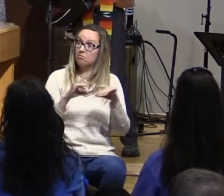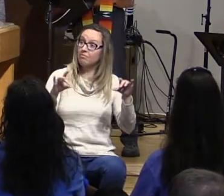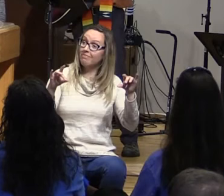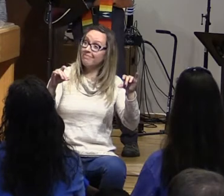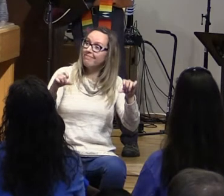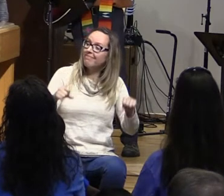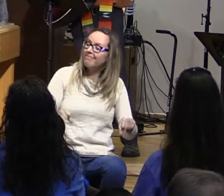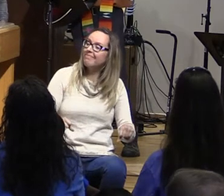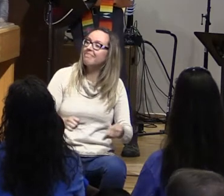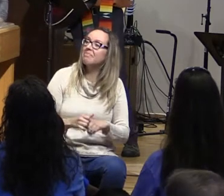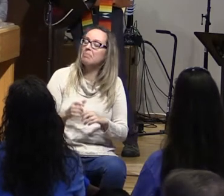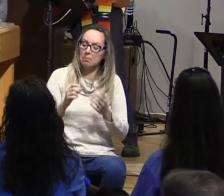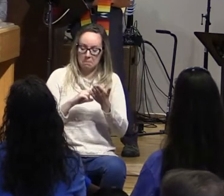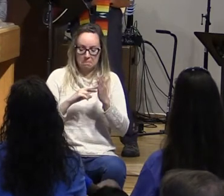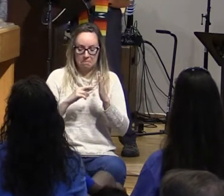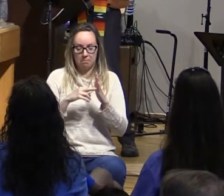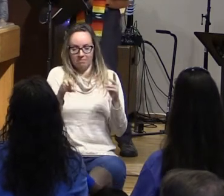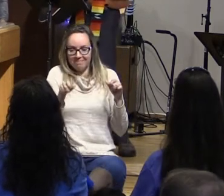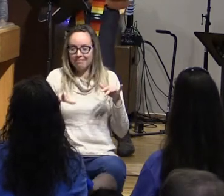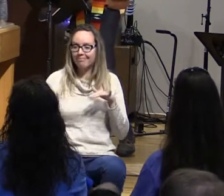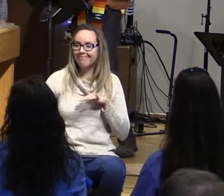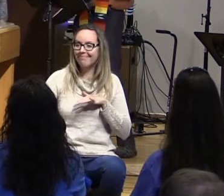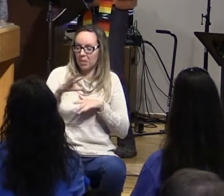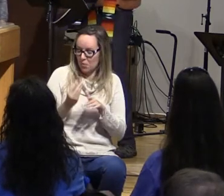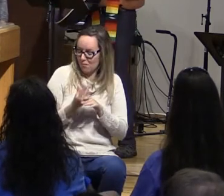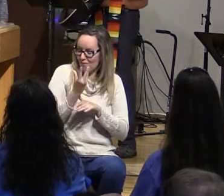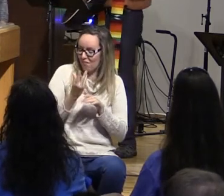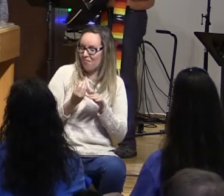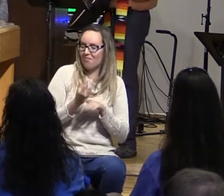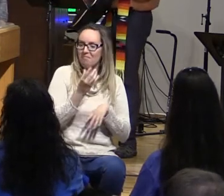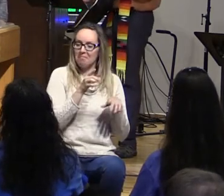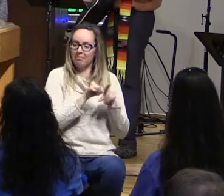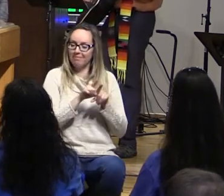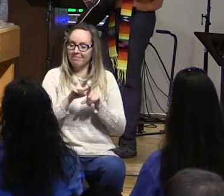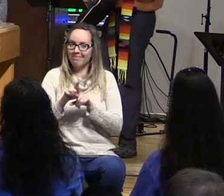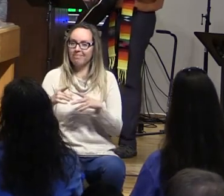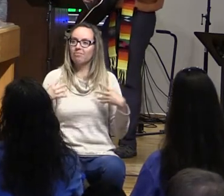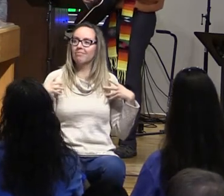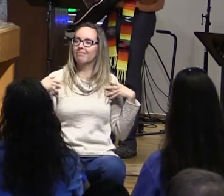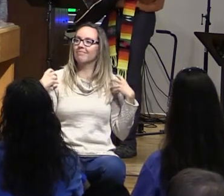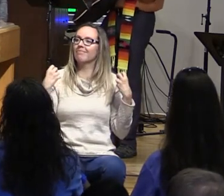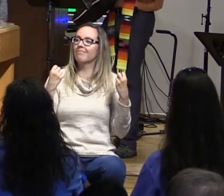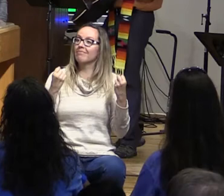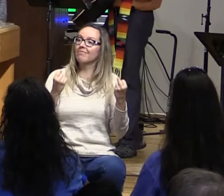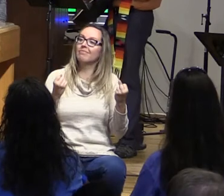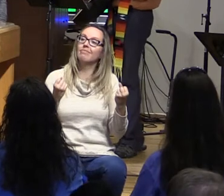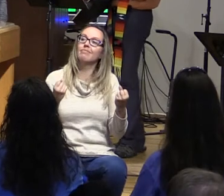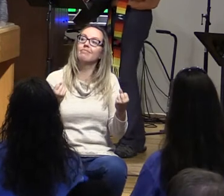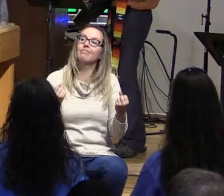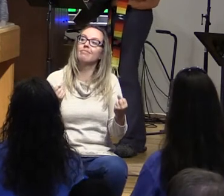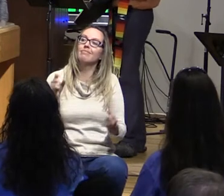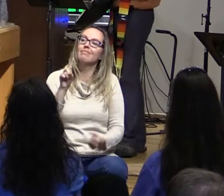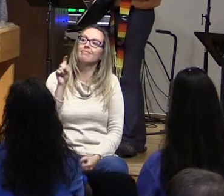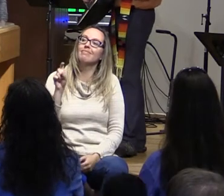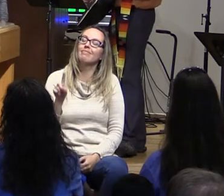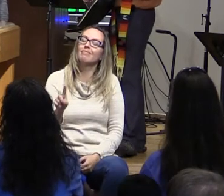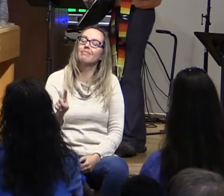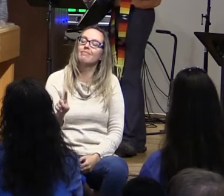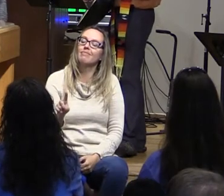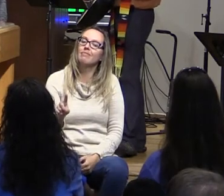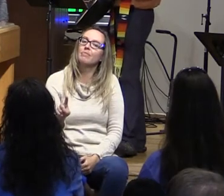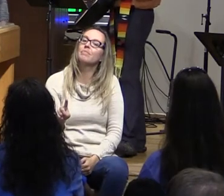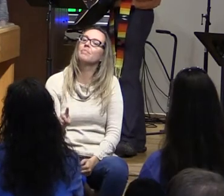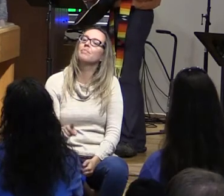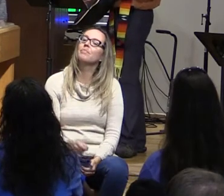Pardon, come up from this ground at home.